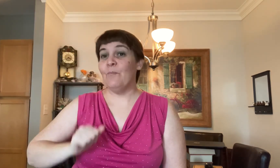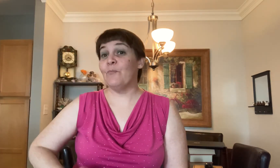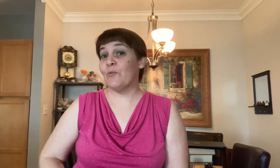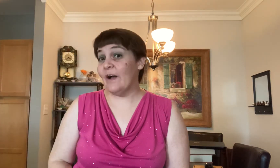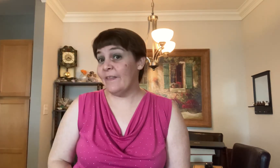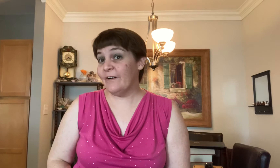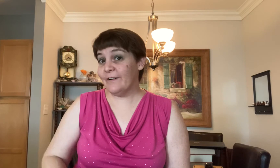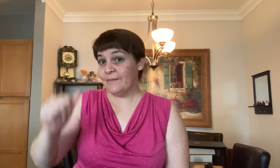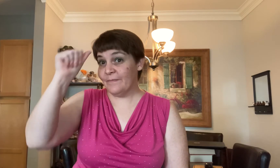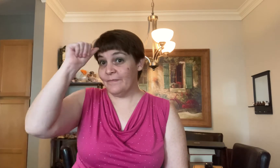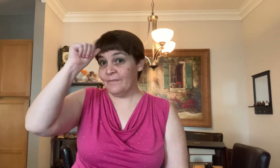brother,